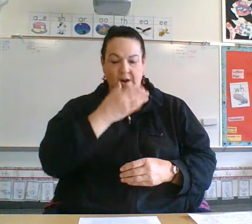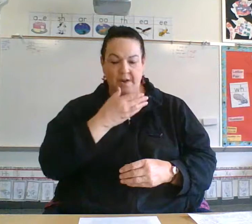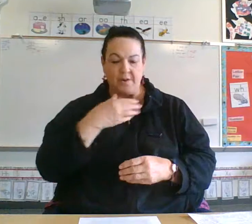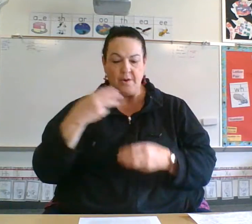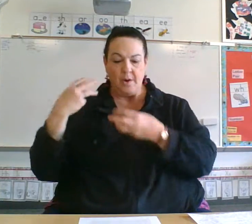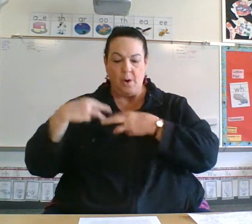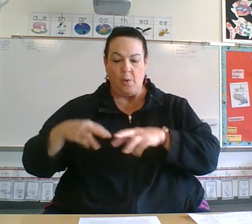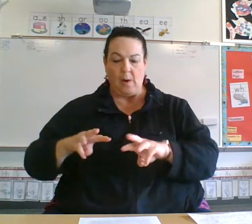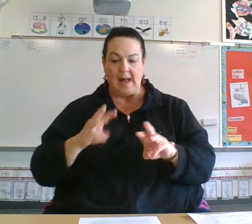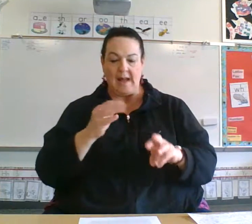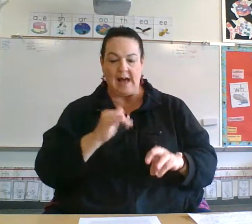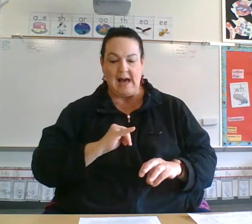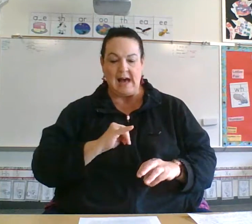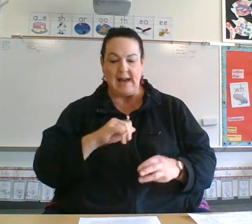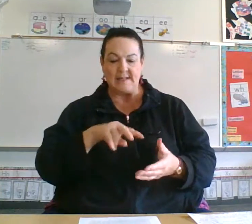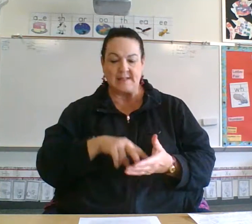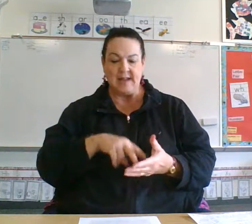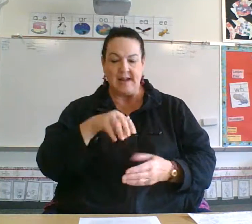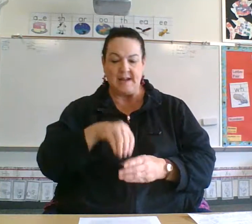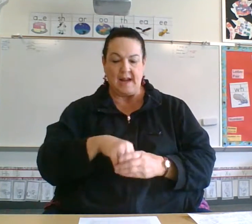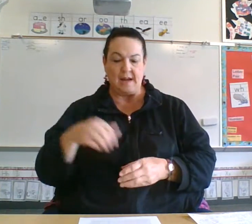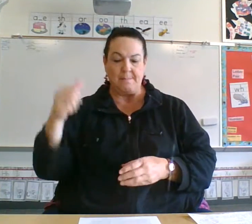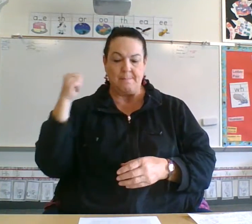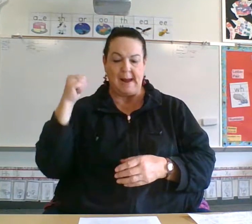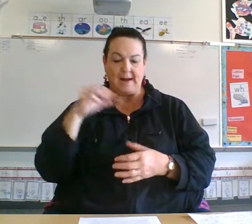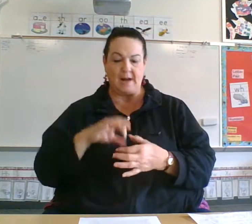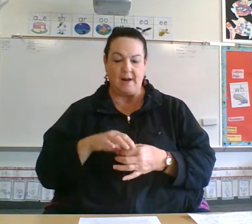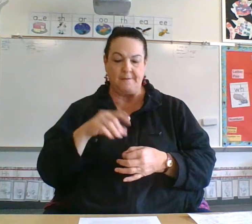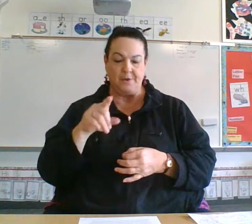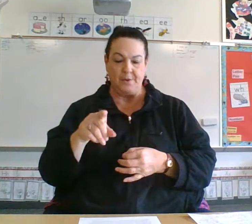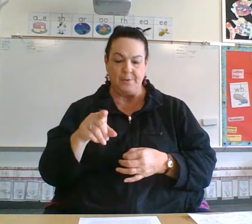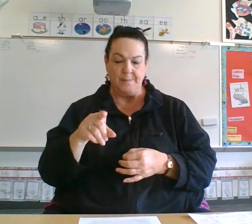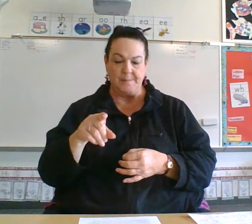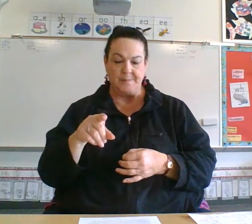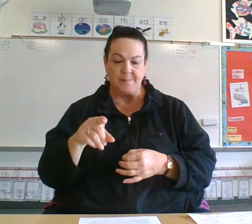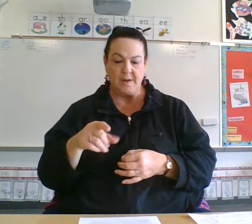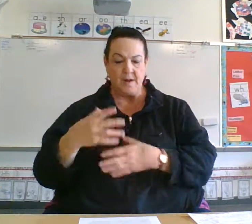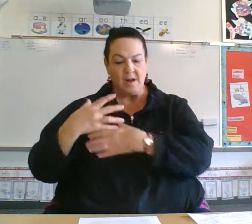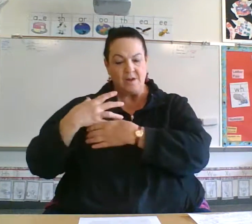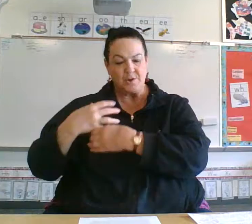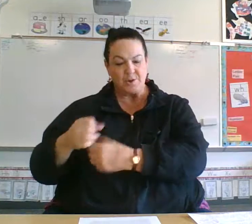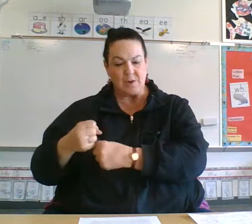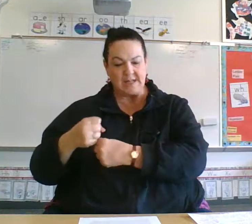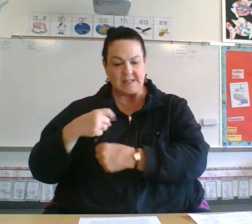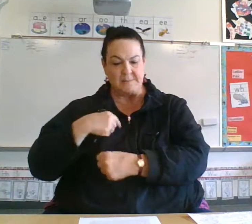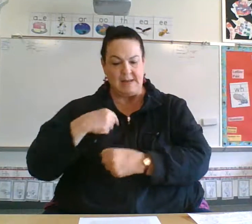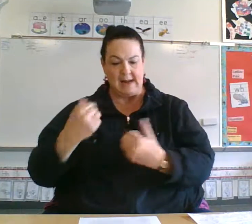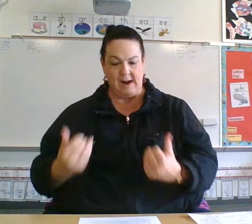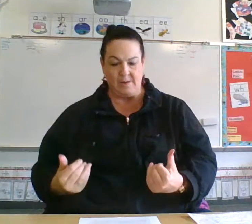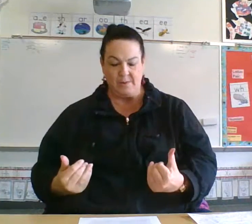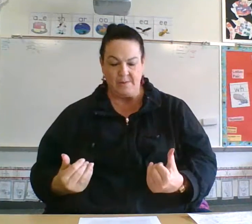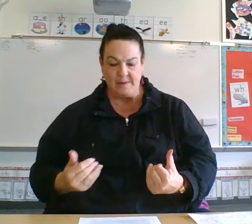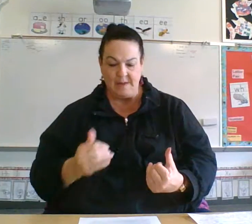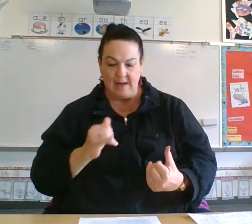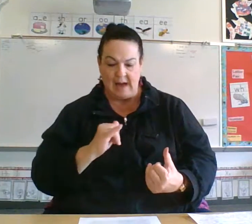front while I stand in back of you. Trust me now,